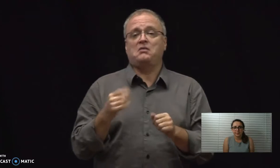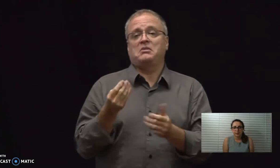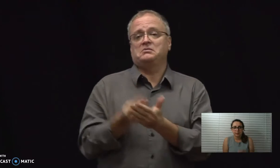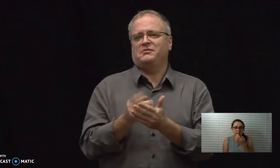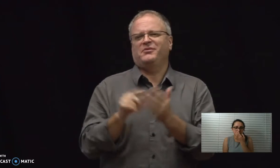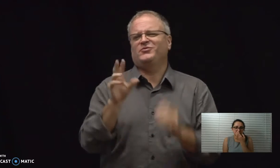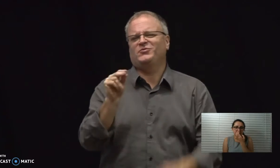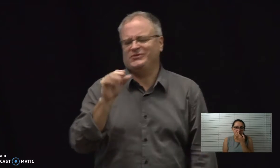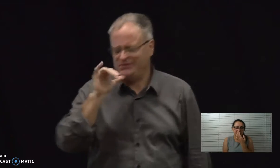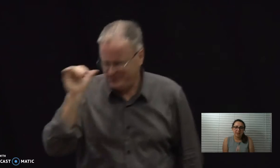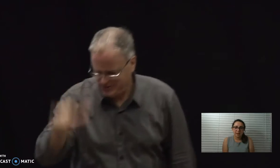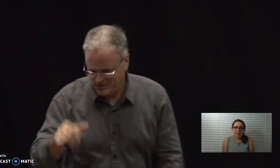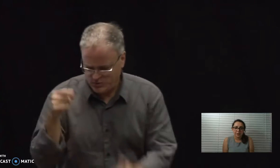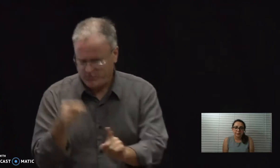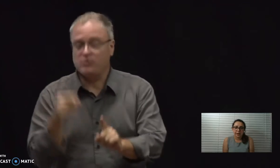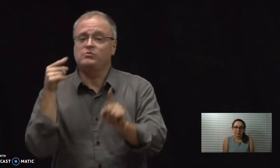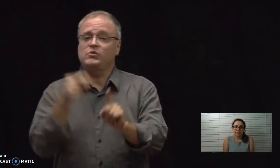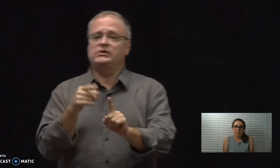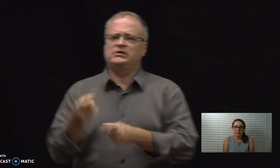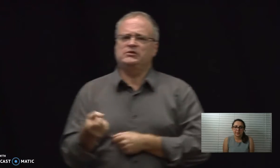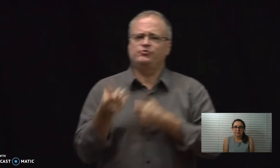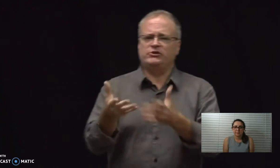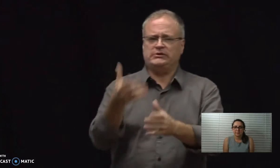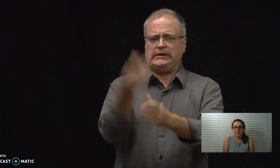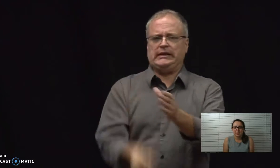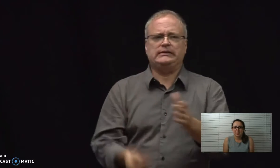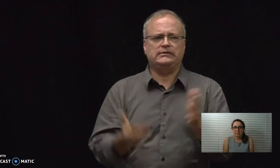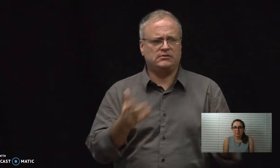ink. So I could write for them, but